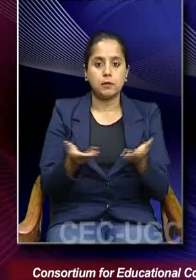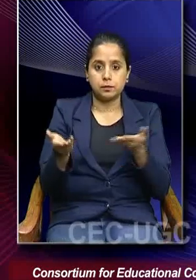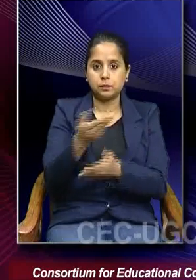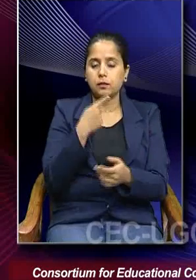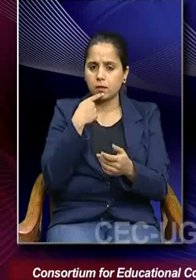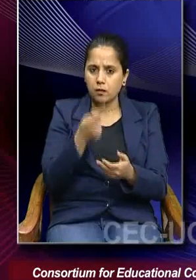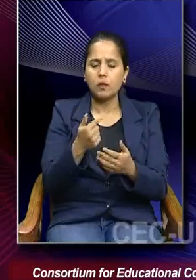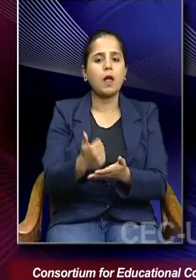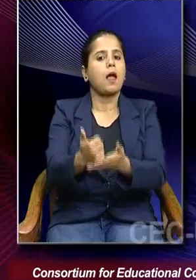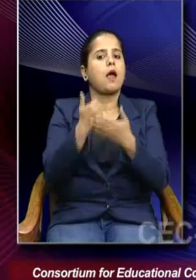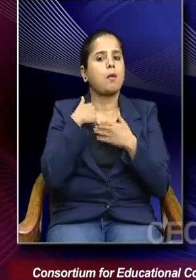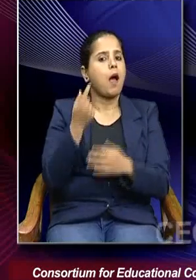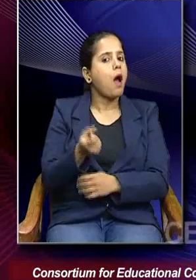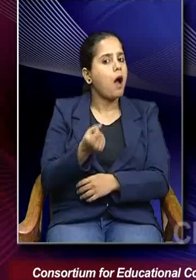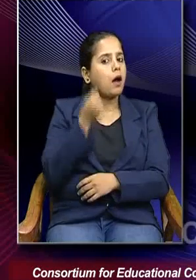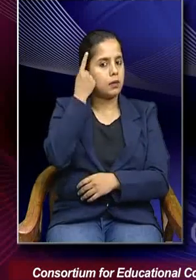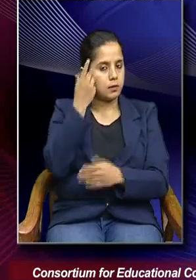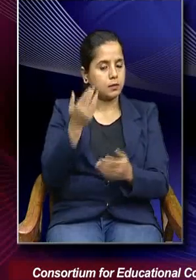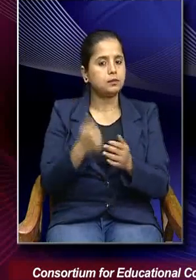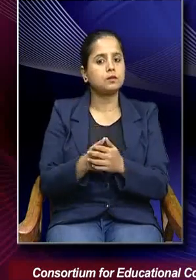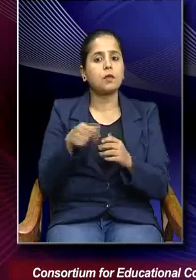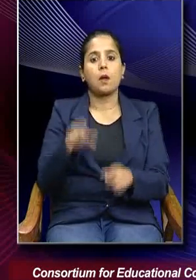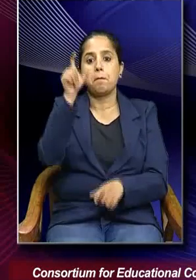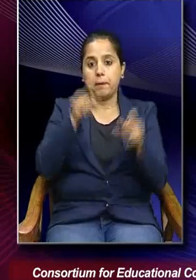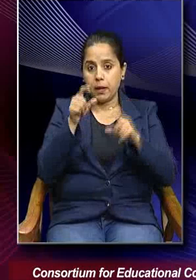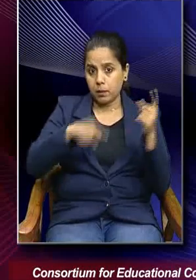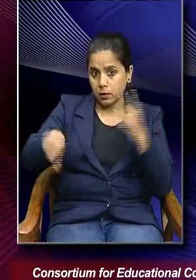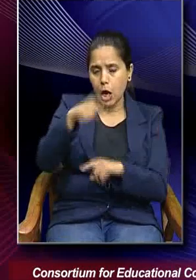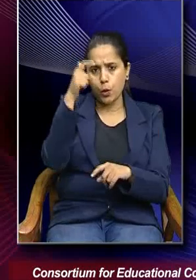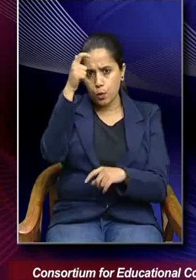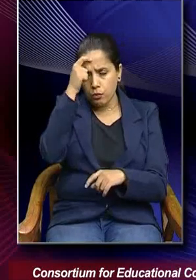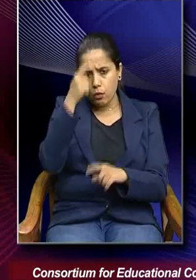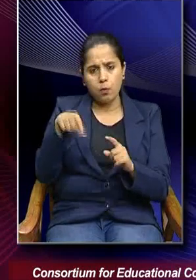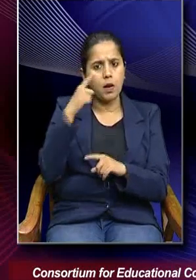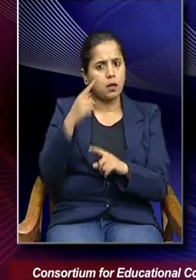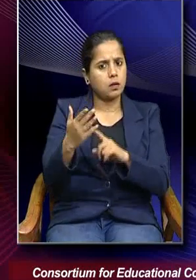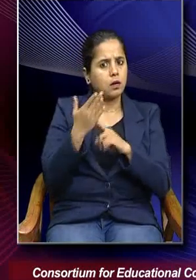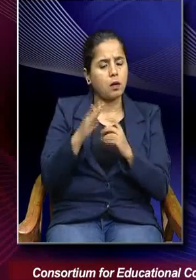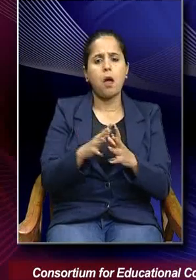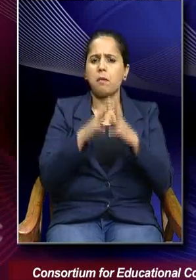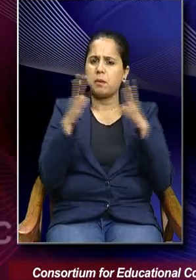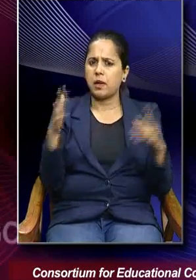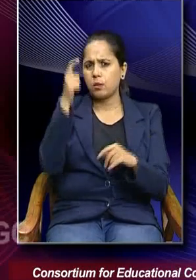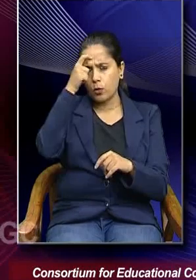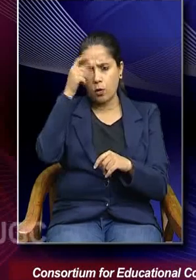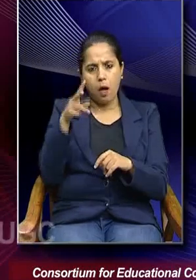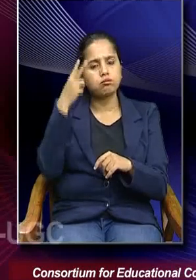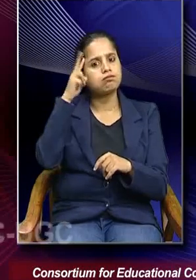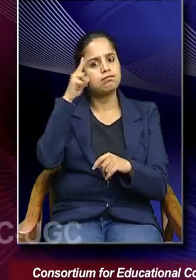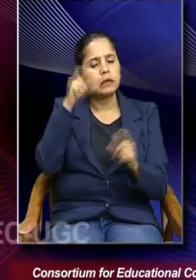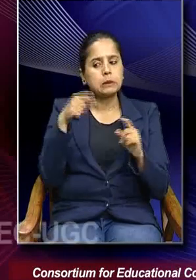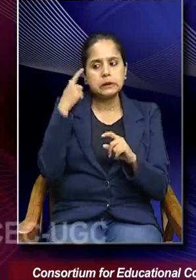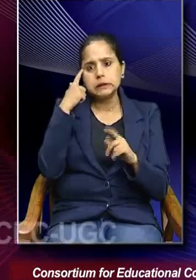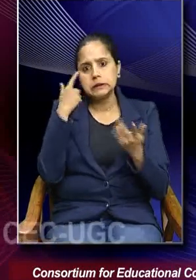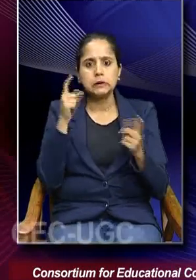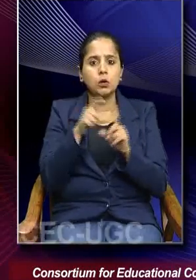it helps us to understand that population problem has become a huge problem, concern, and